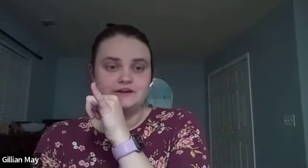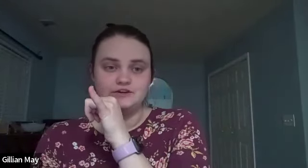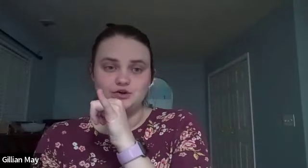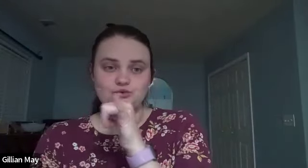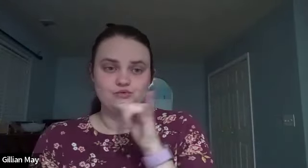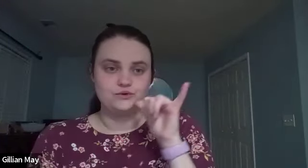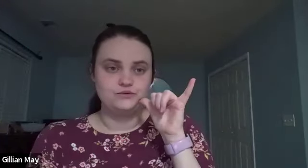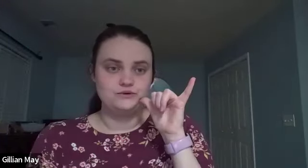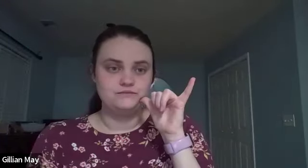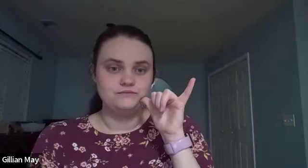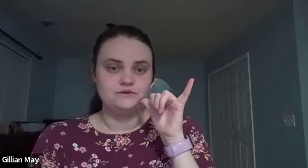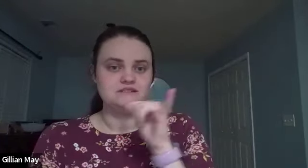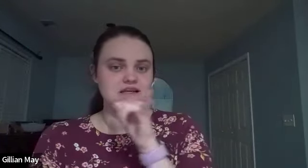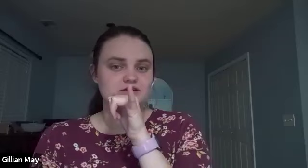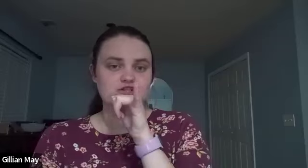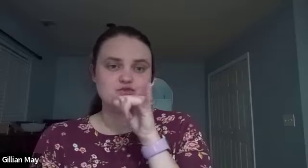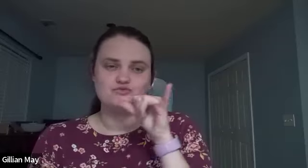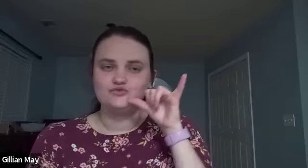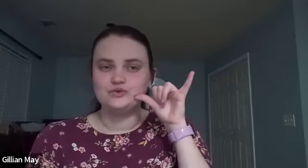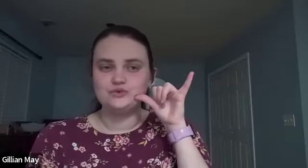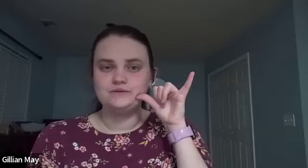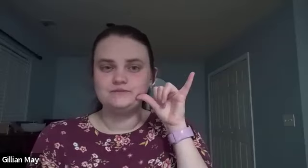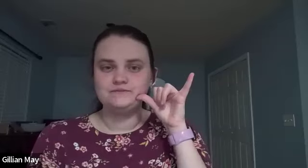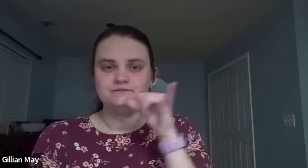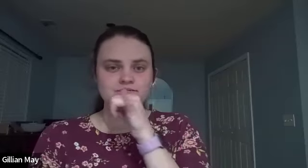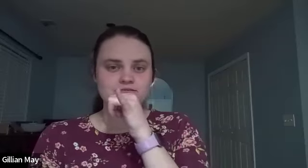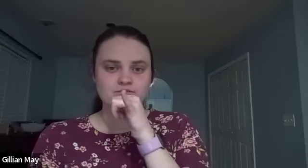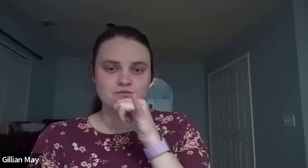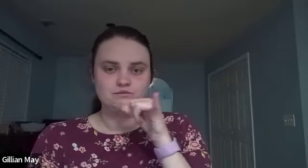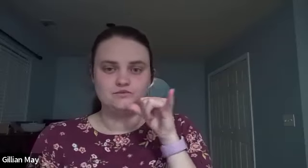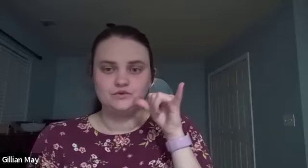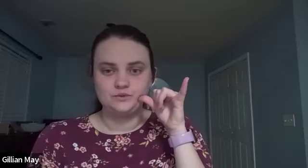going to go rude. You're going to slide it across. Rude. Rude.